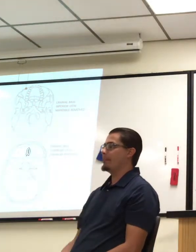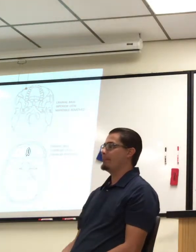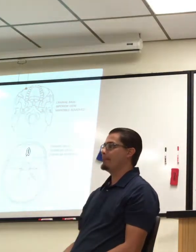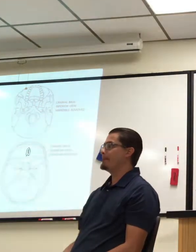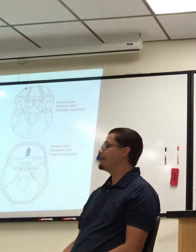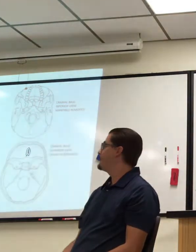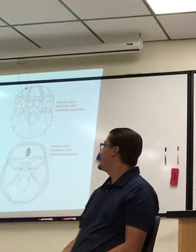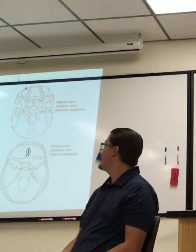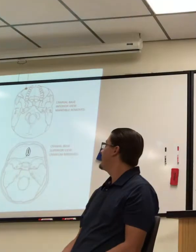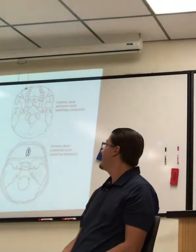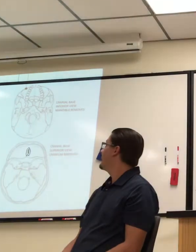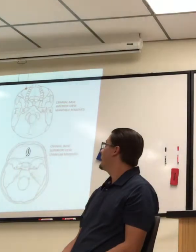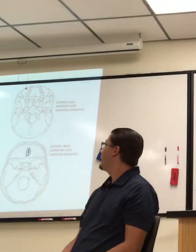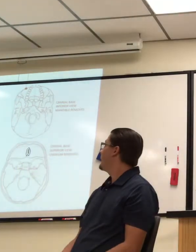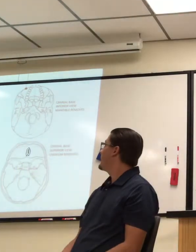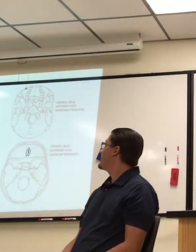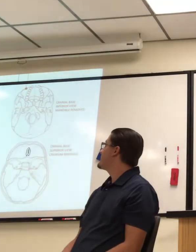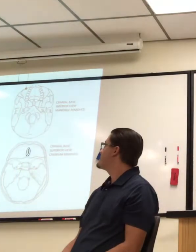facial.